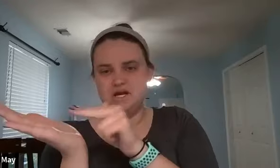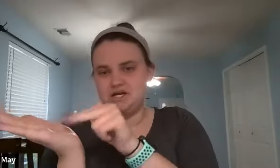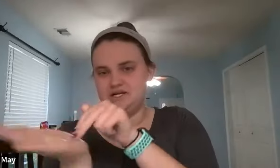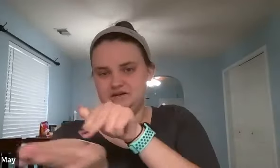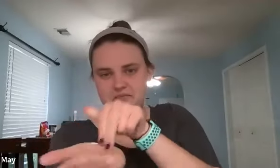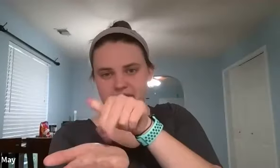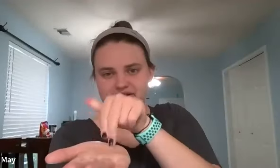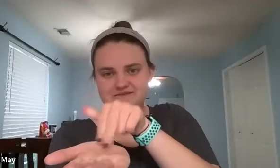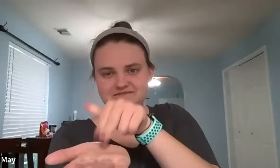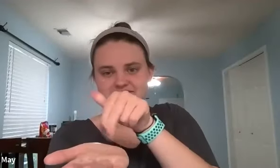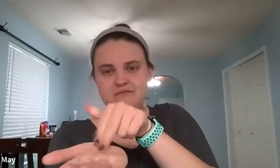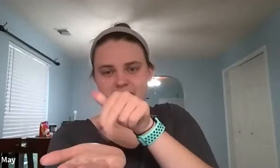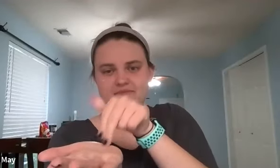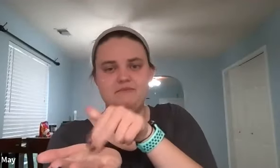butter, butter.